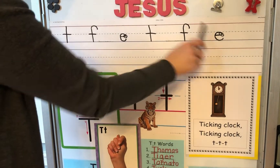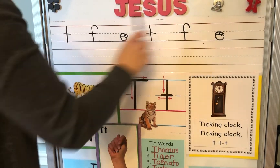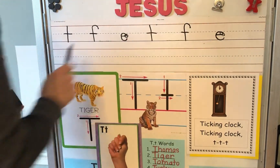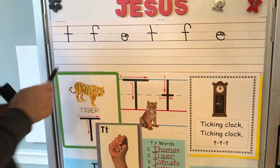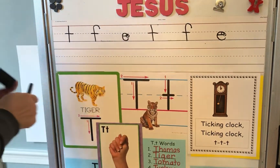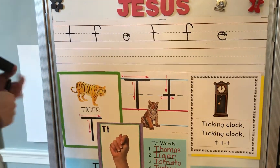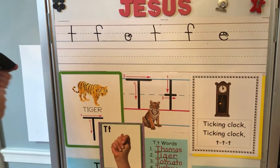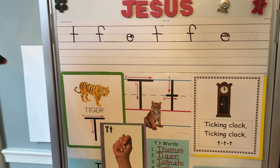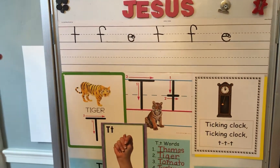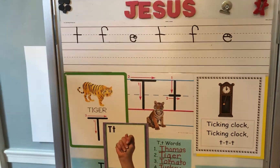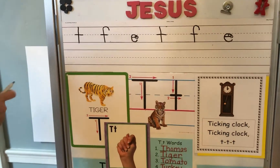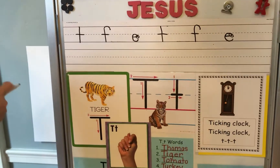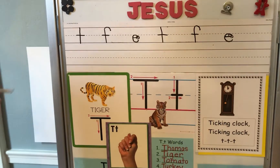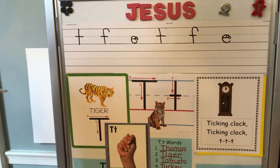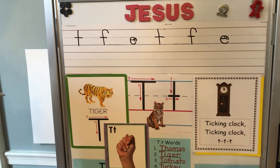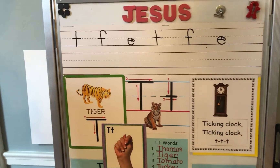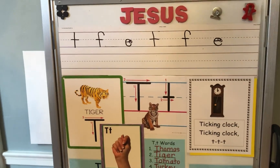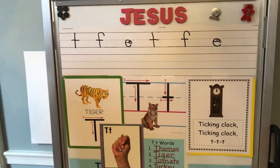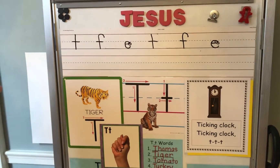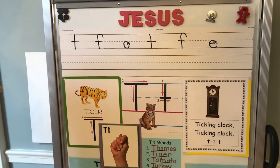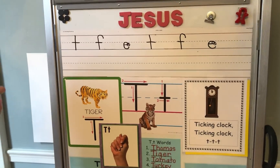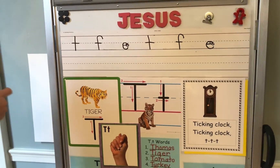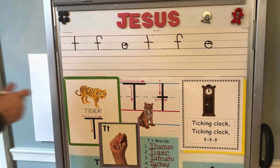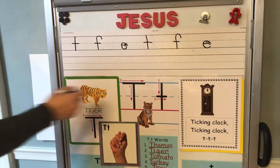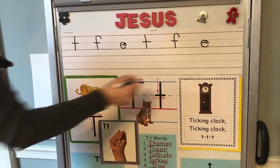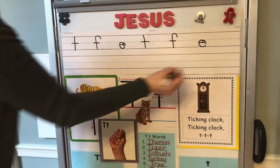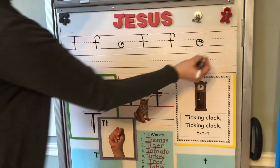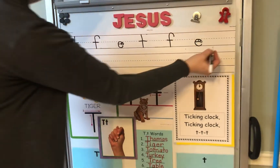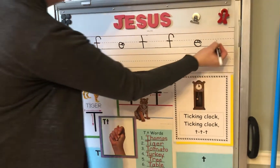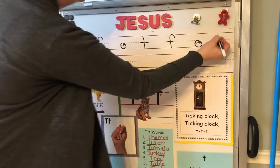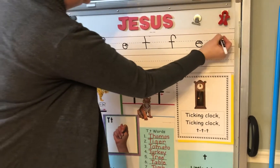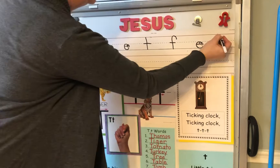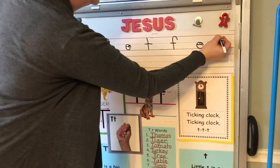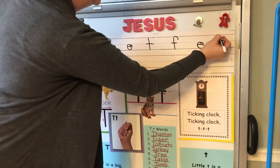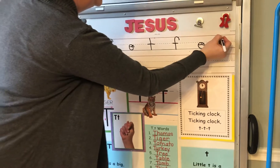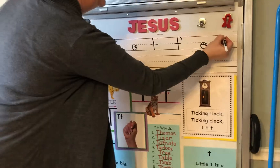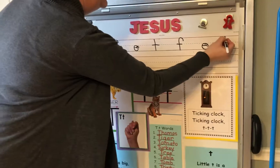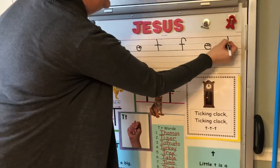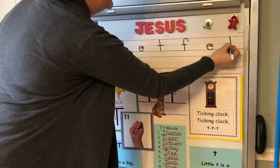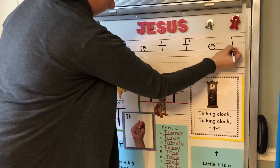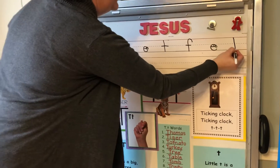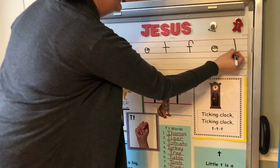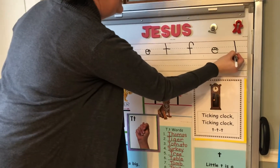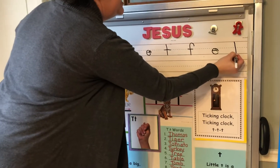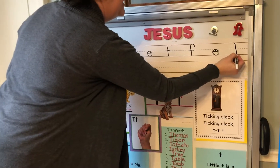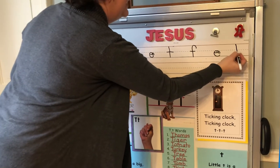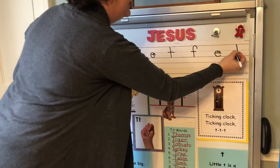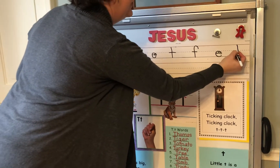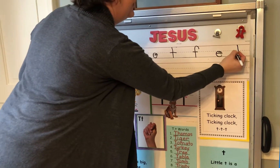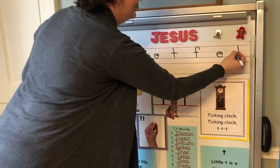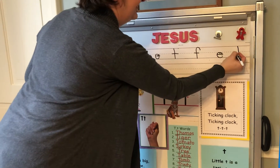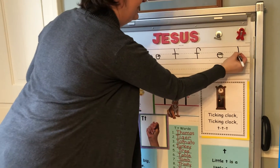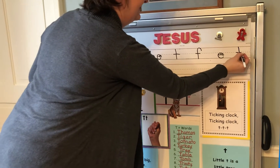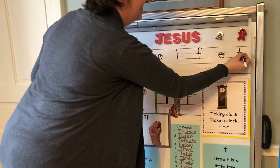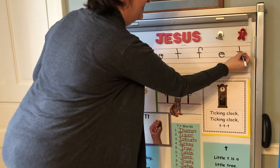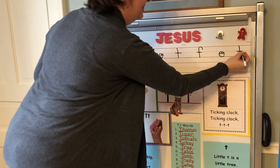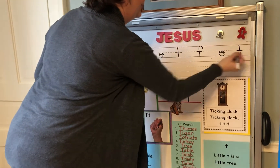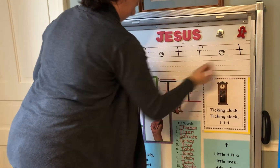E. What would come next? That's right, a T. or